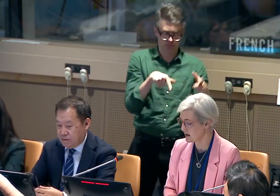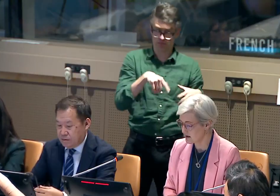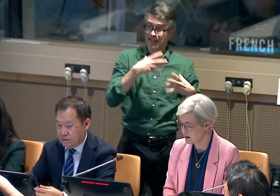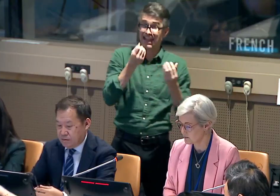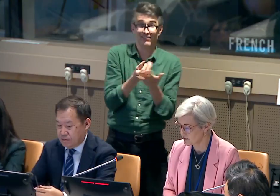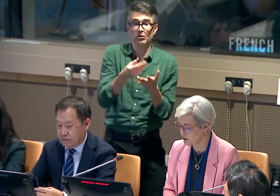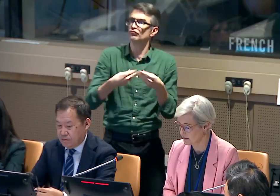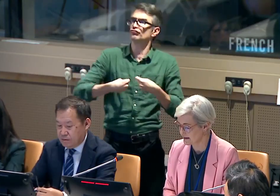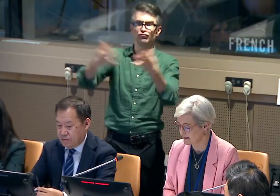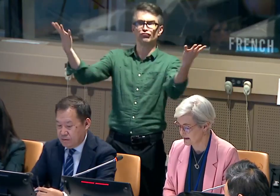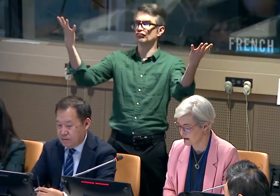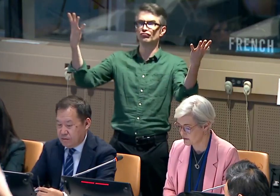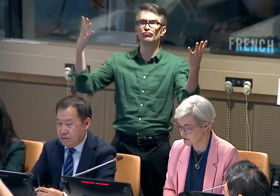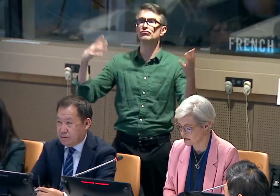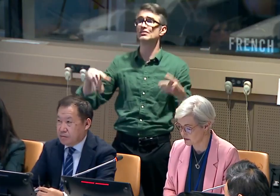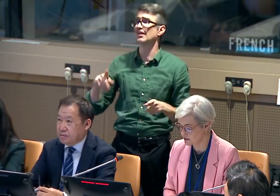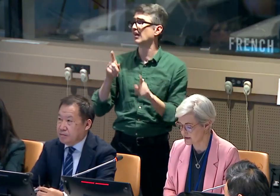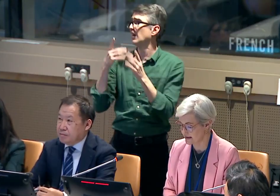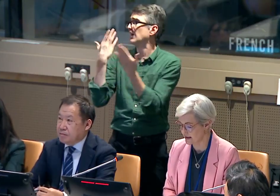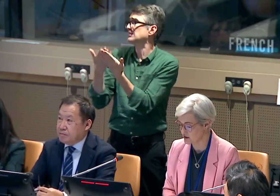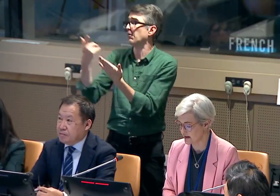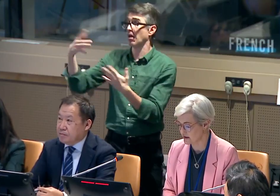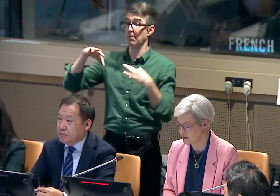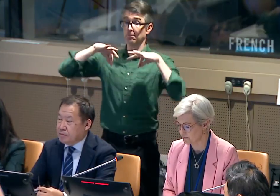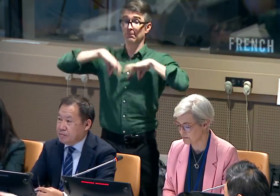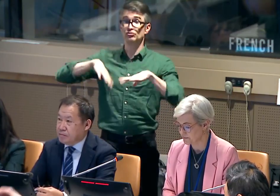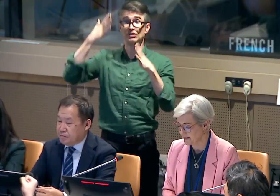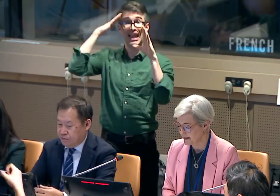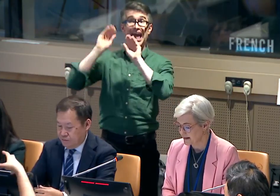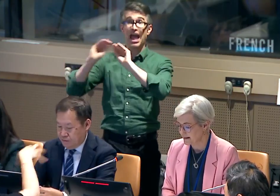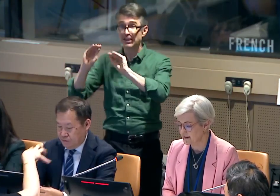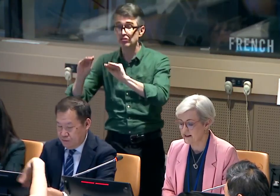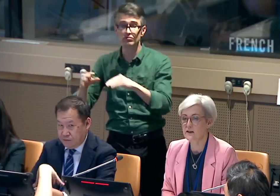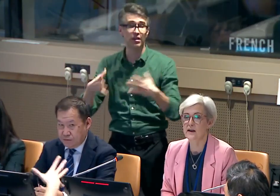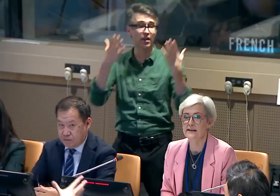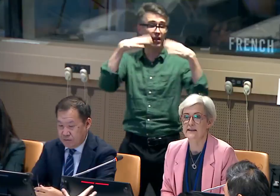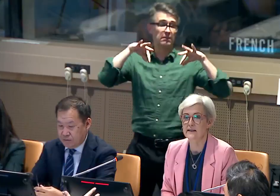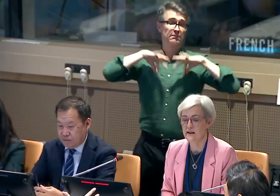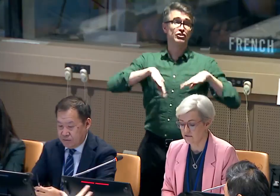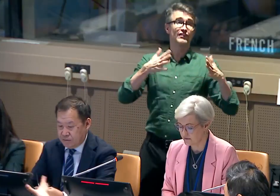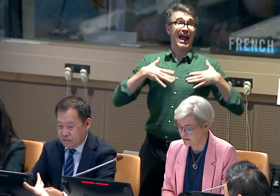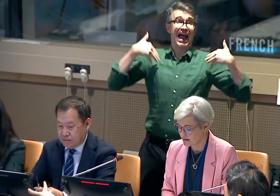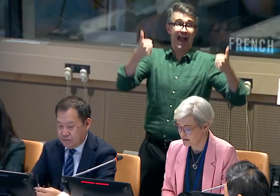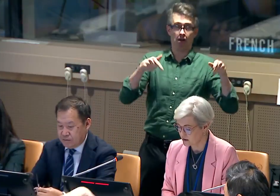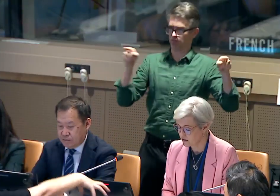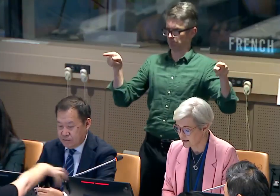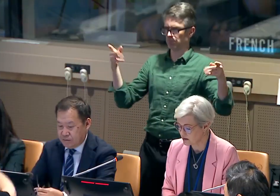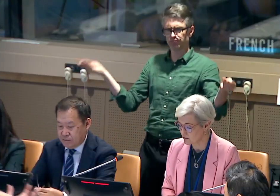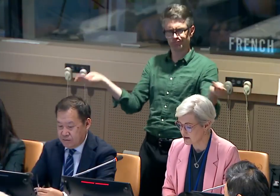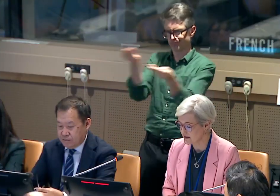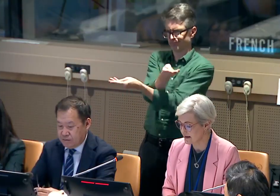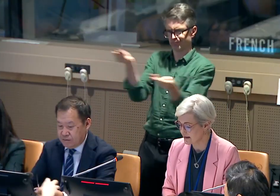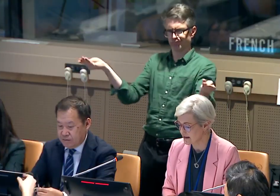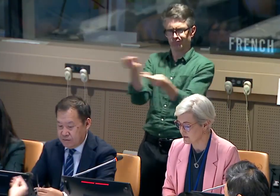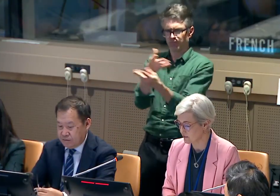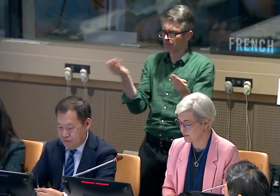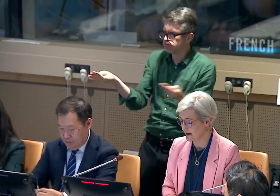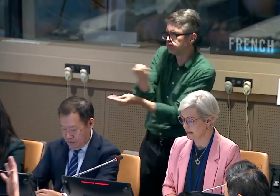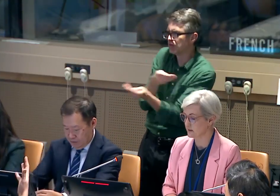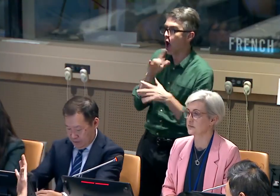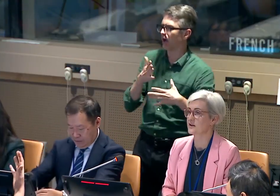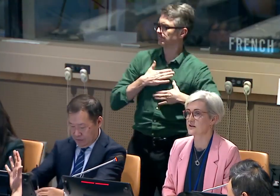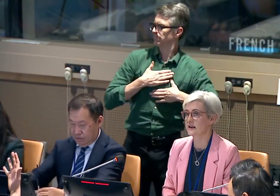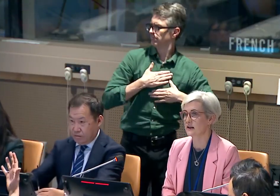education, employment, and care through secure data exchange. Get data right and safe. Collect only the data needed